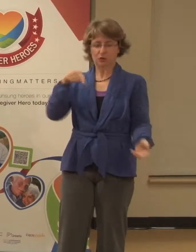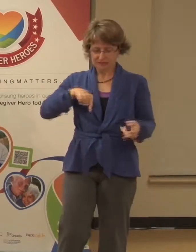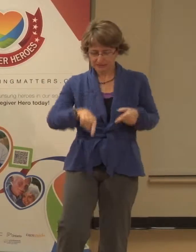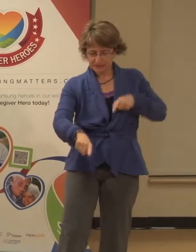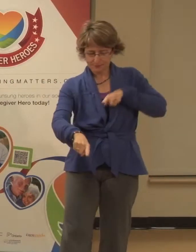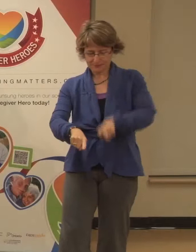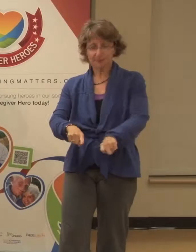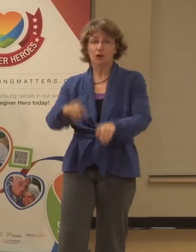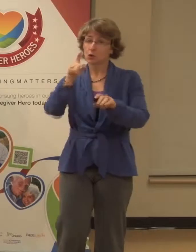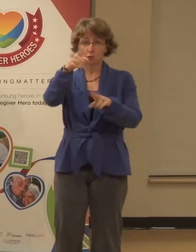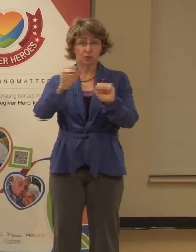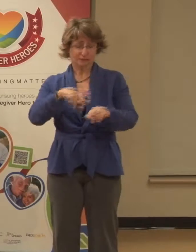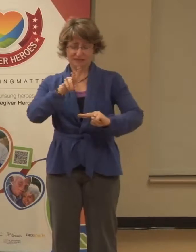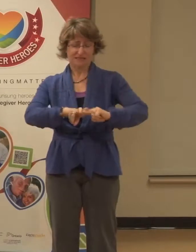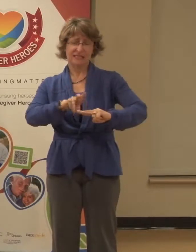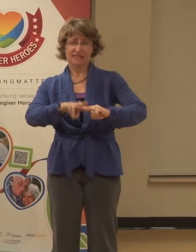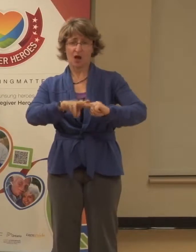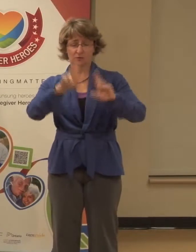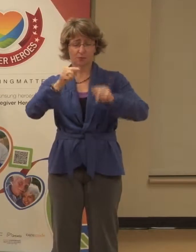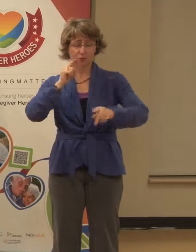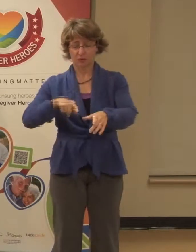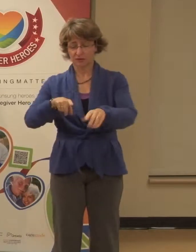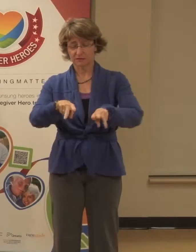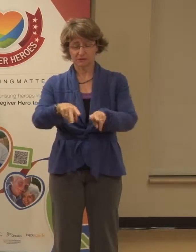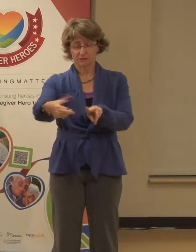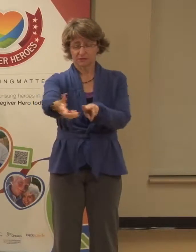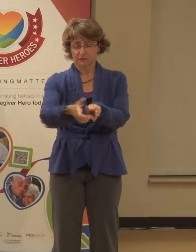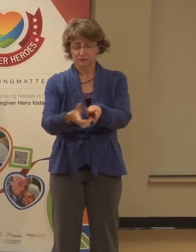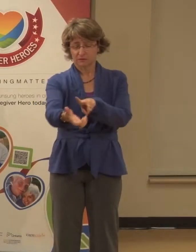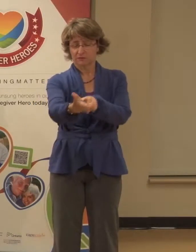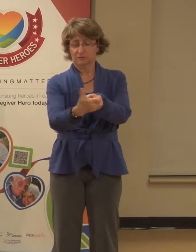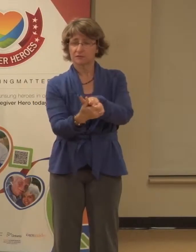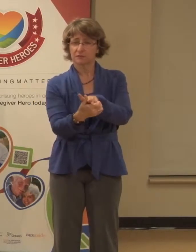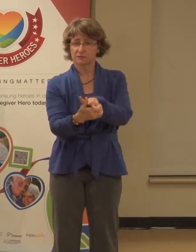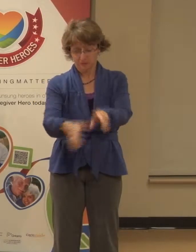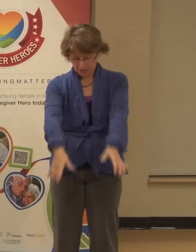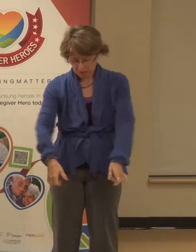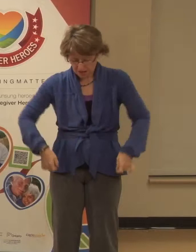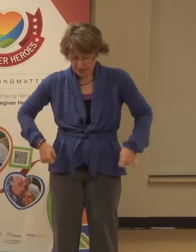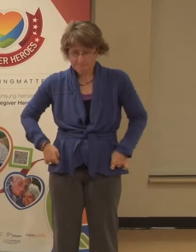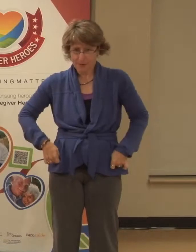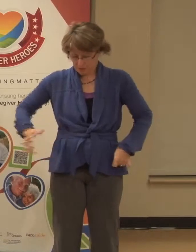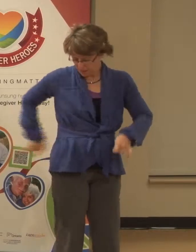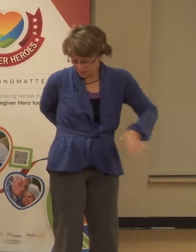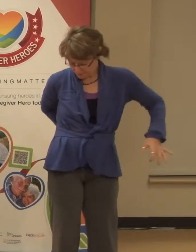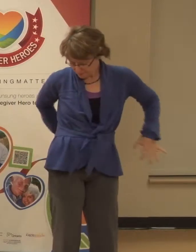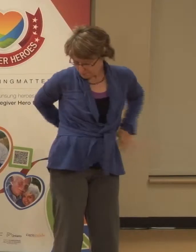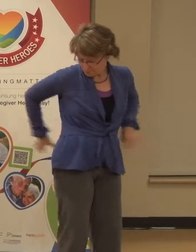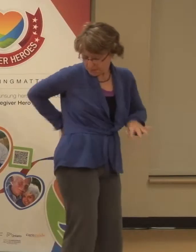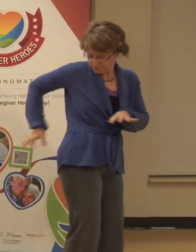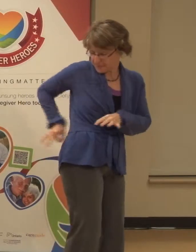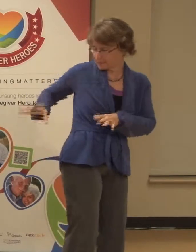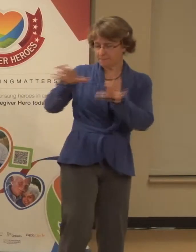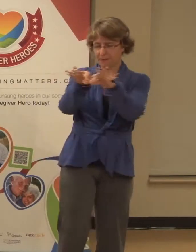and you can be sitting down and your caregiver will slide it on you and will actually button it at